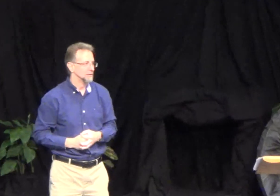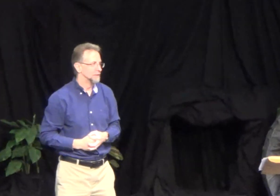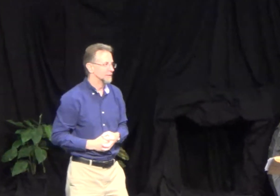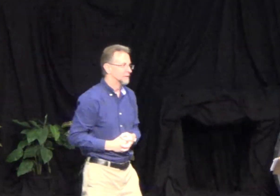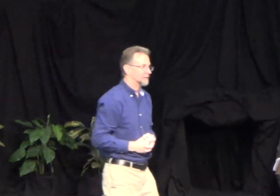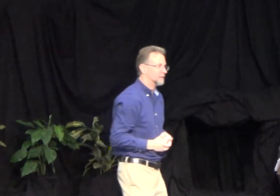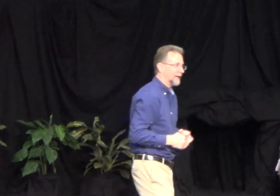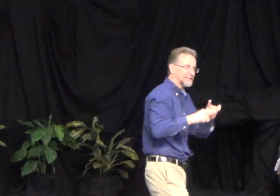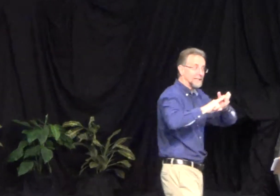seen